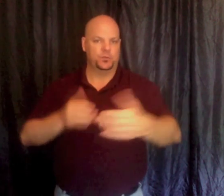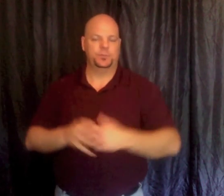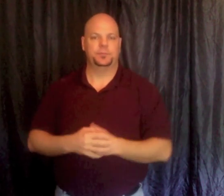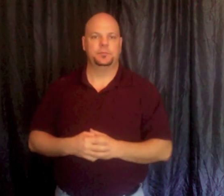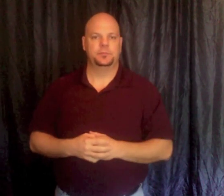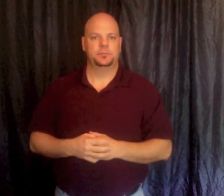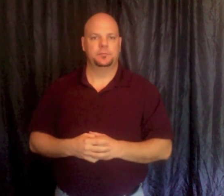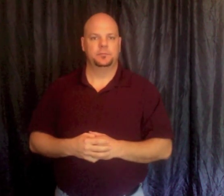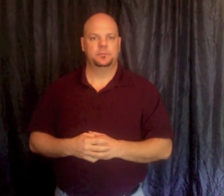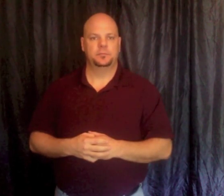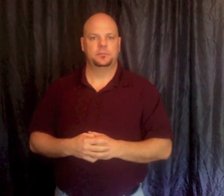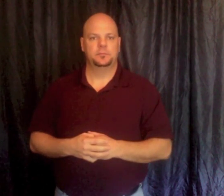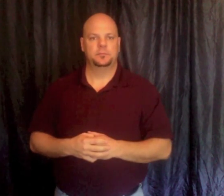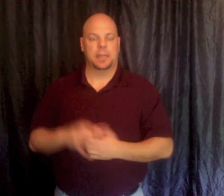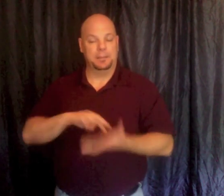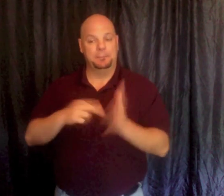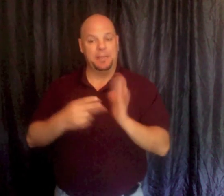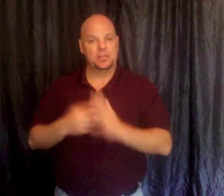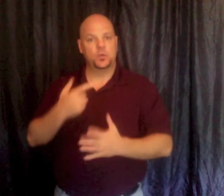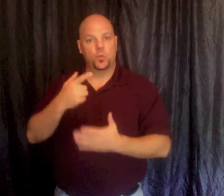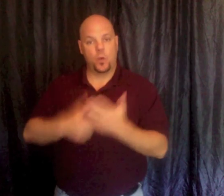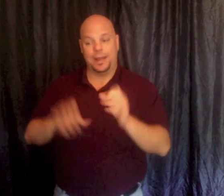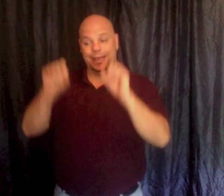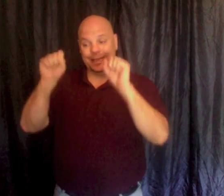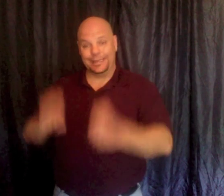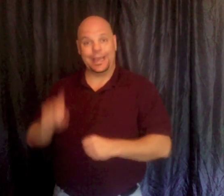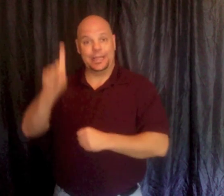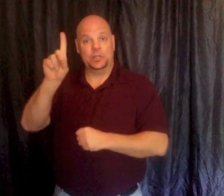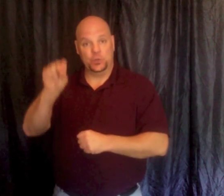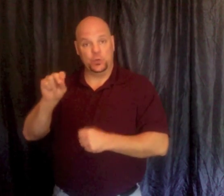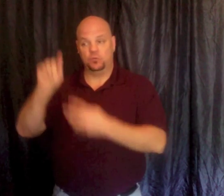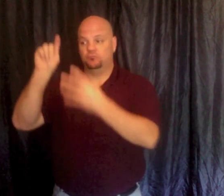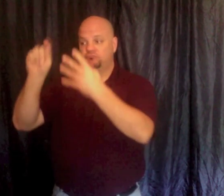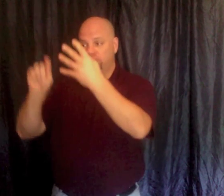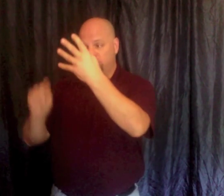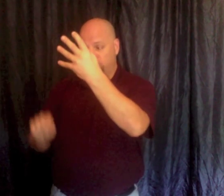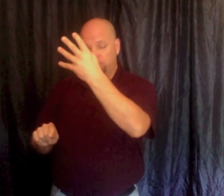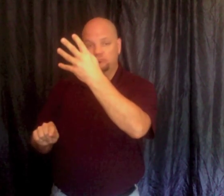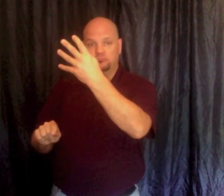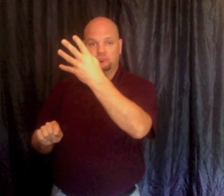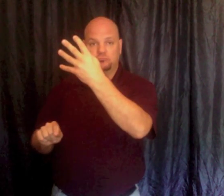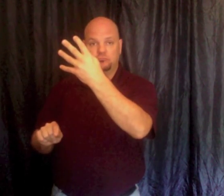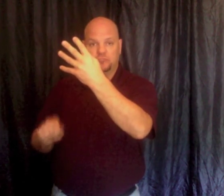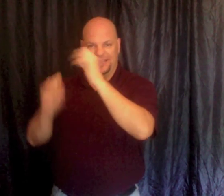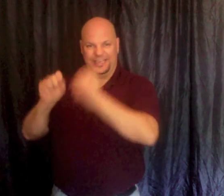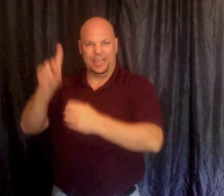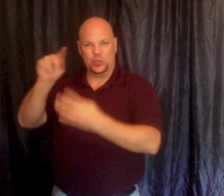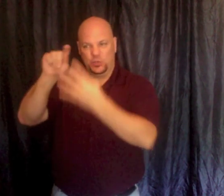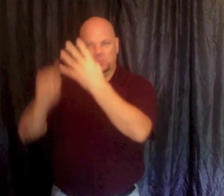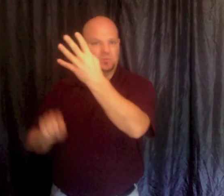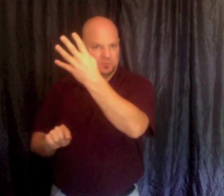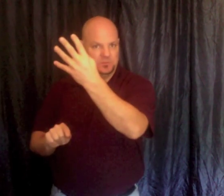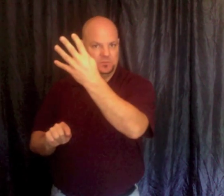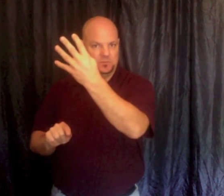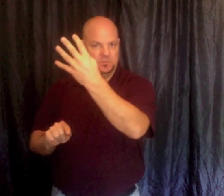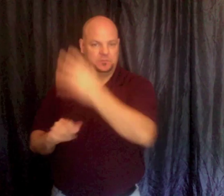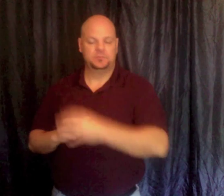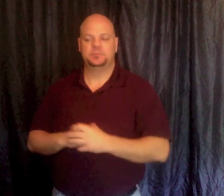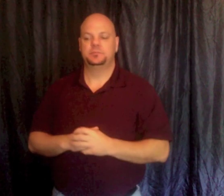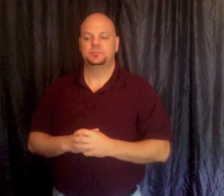I do as an interpreter, what I can do. So it's a listing. To me, it's more